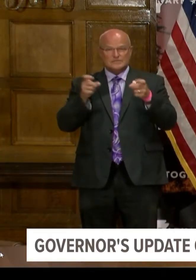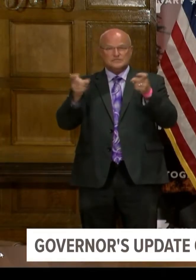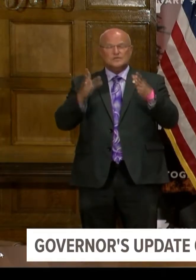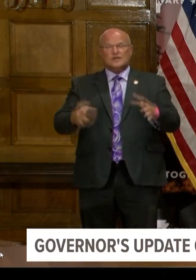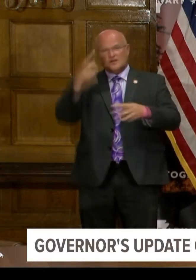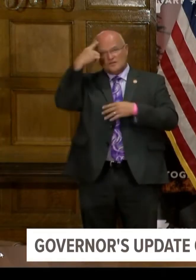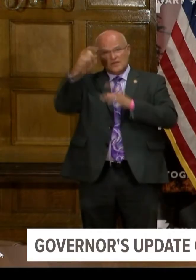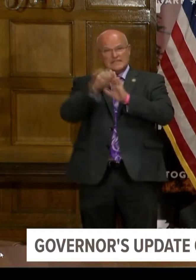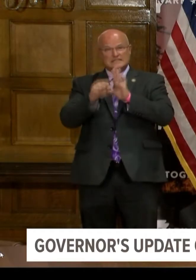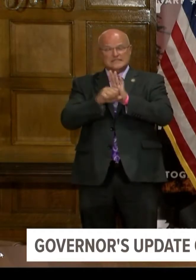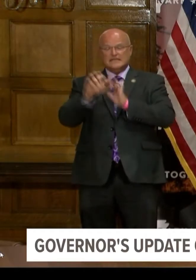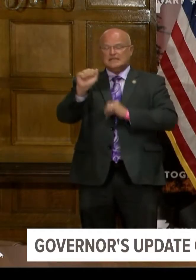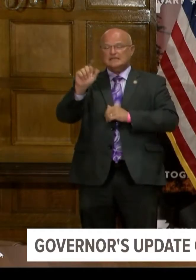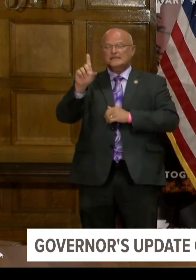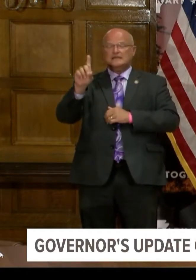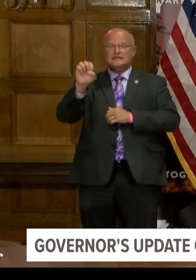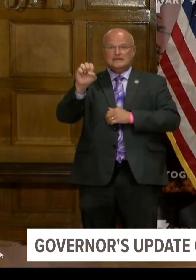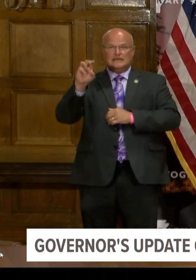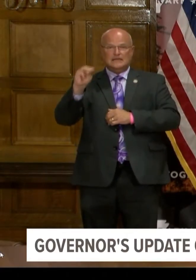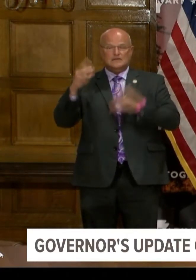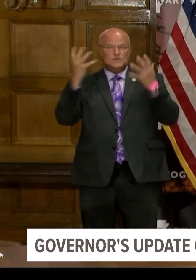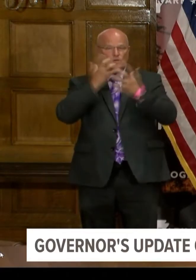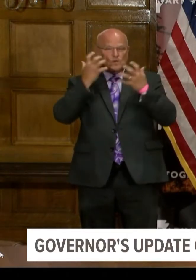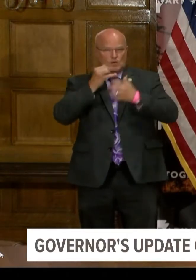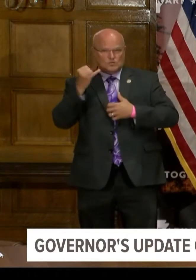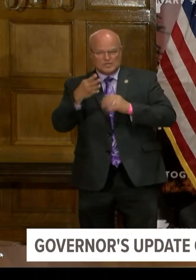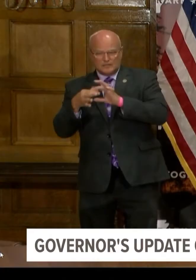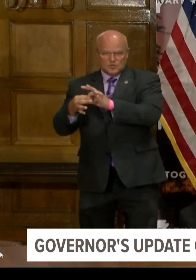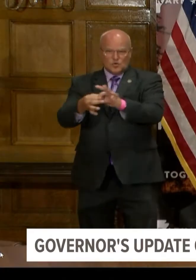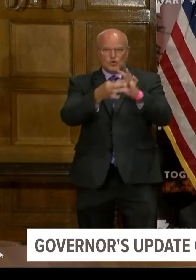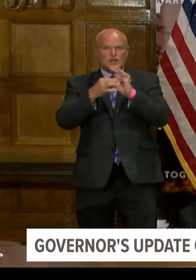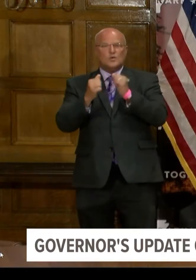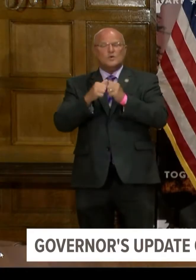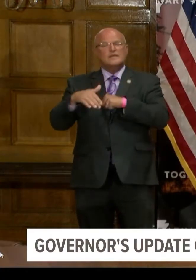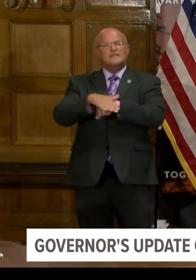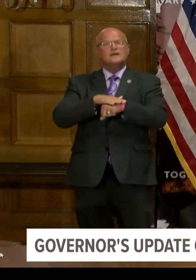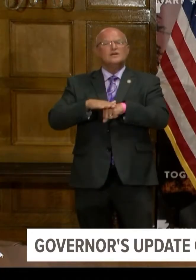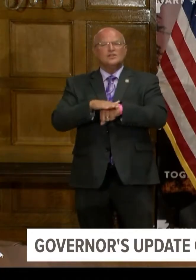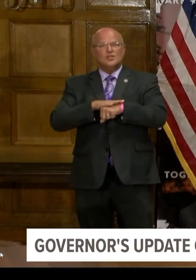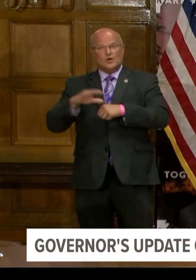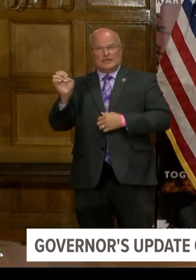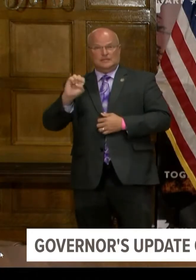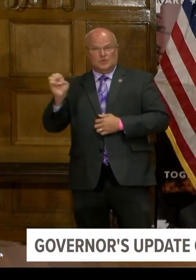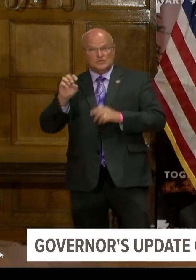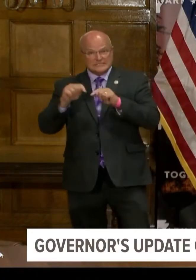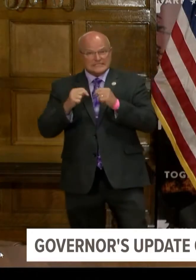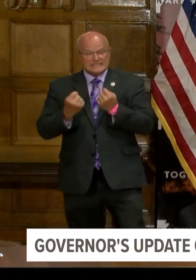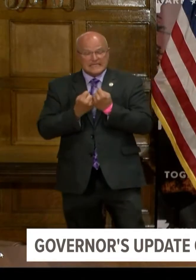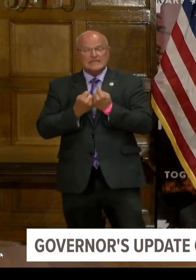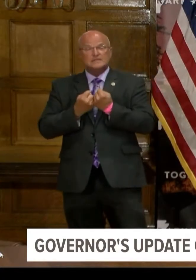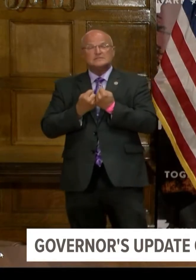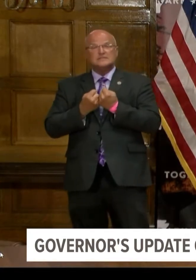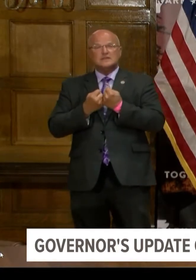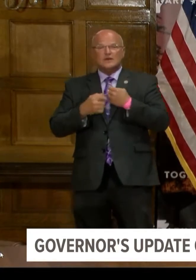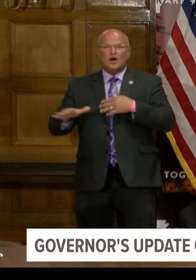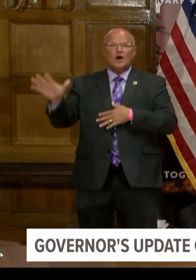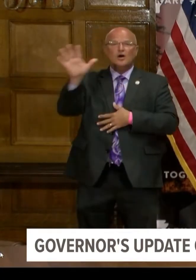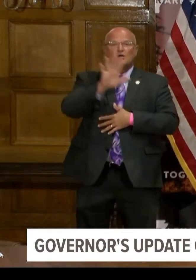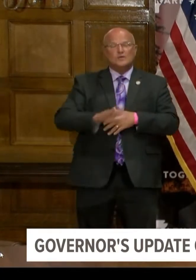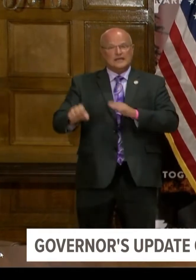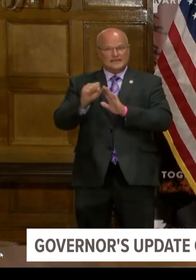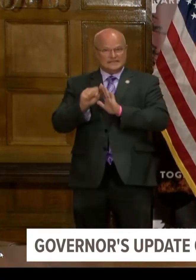director for the state, who's done a remarkable job coordinating with our local emergency teams across the